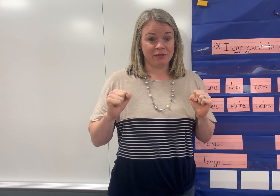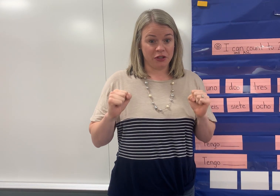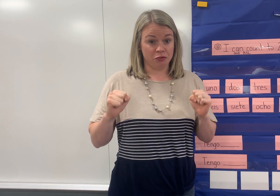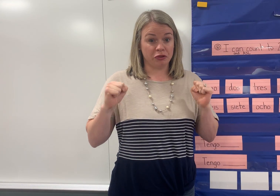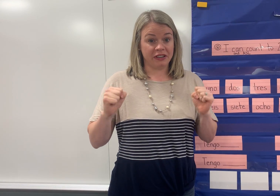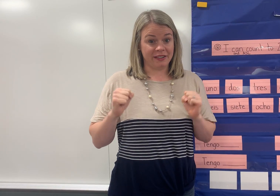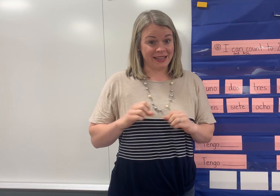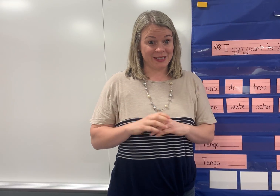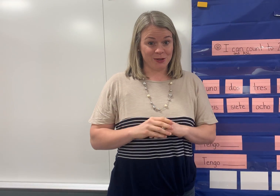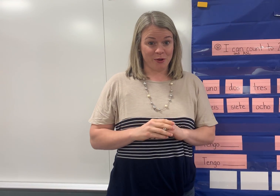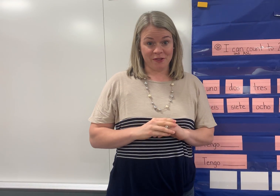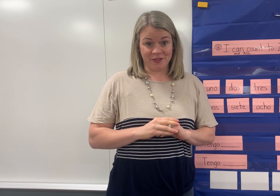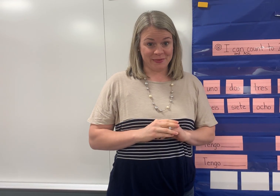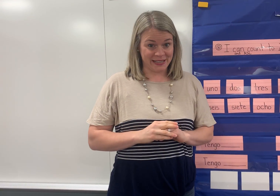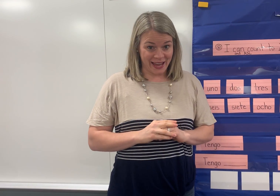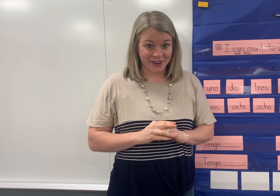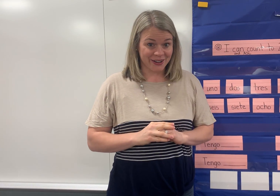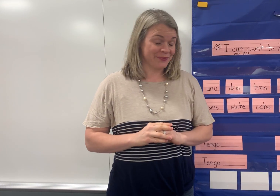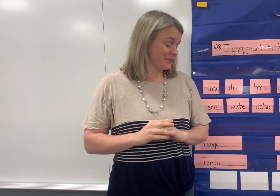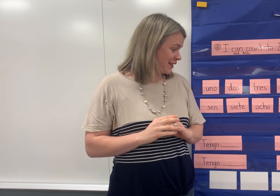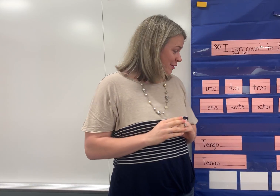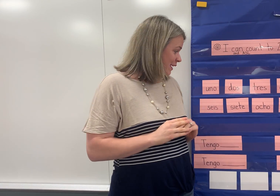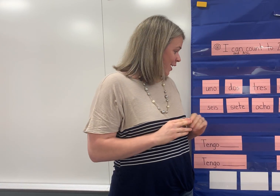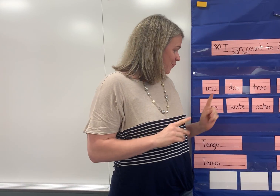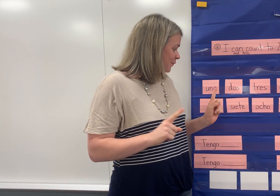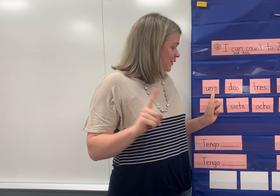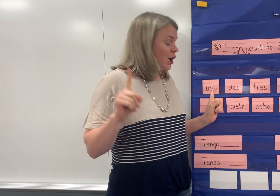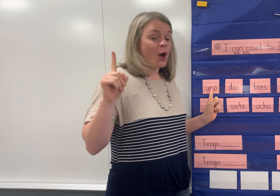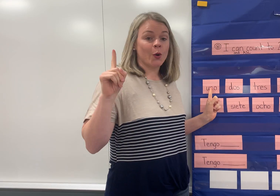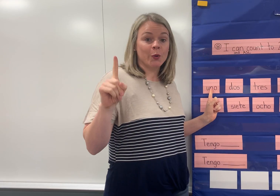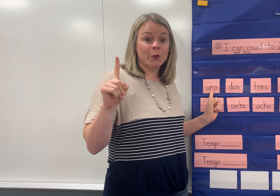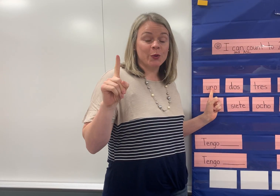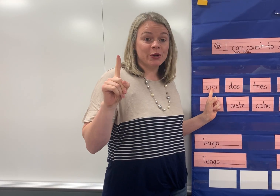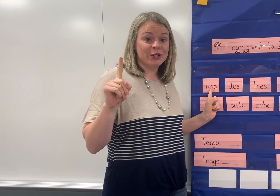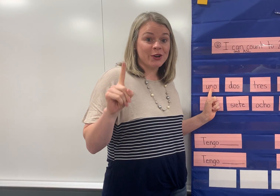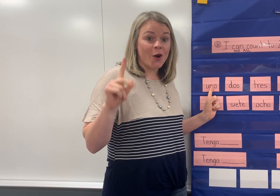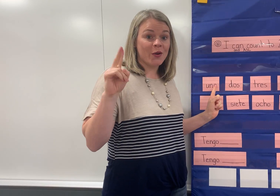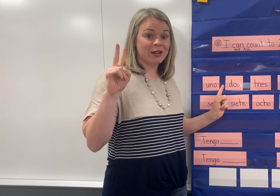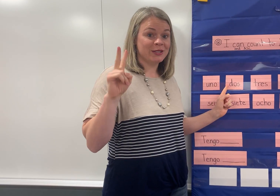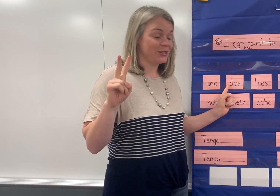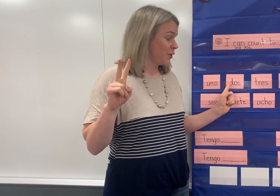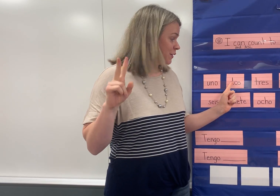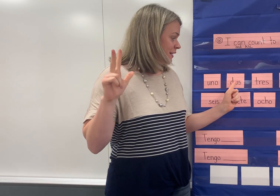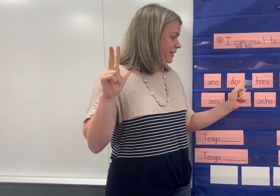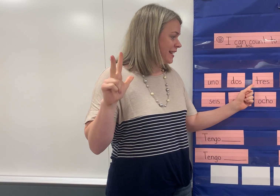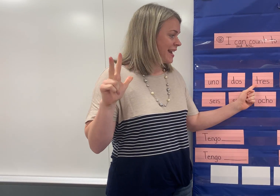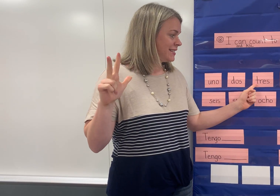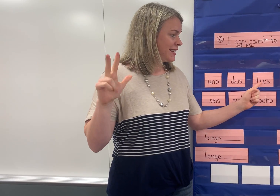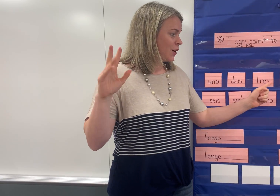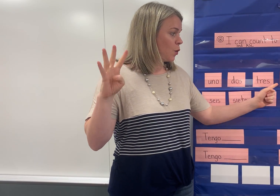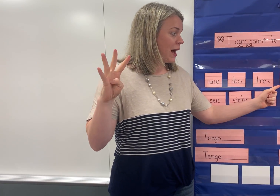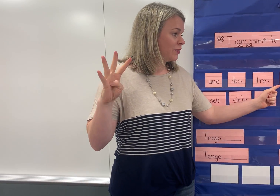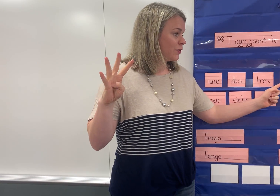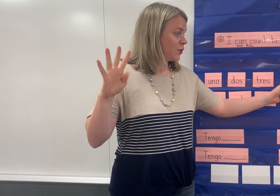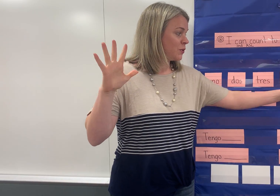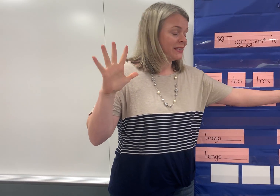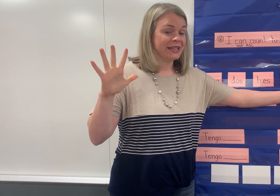you really like to do both of them together. Here we go. 1, 2, 3, 4,